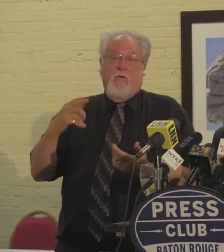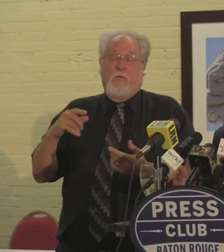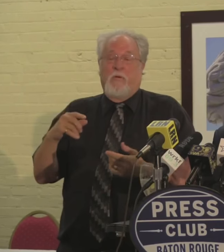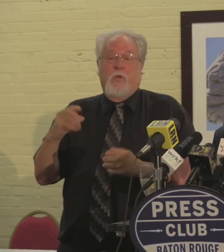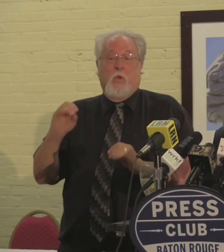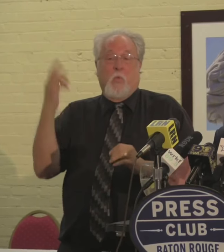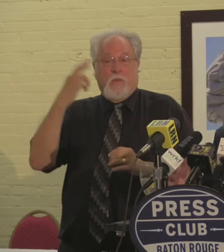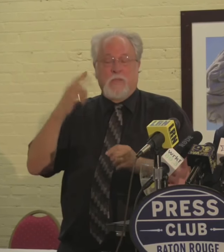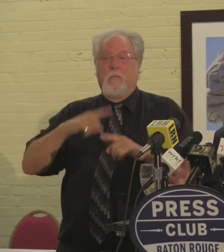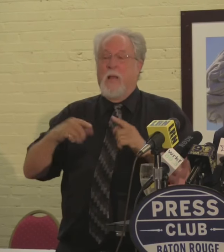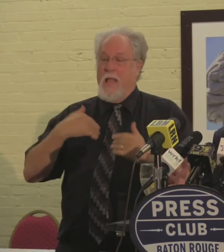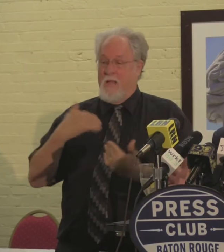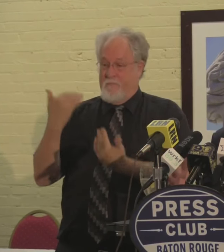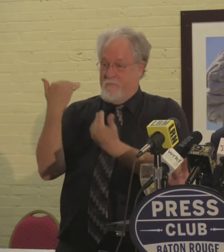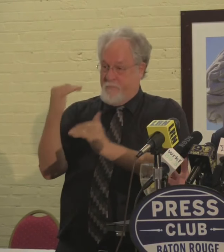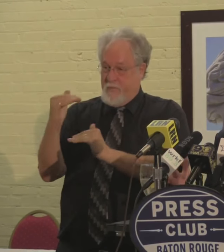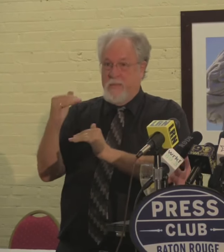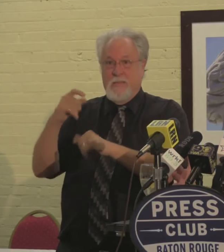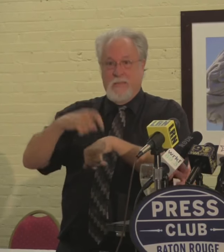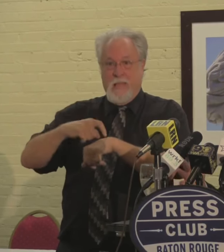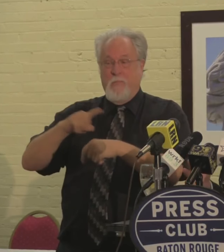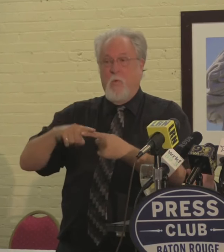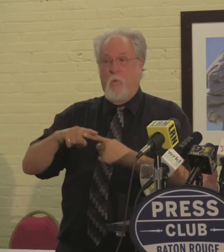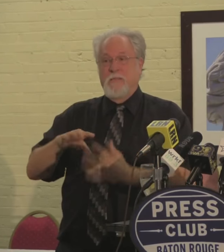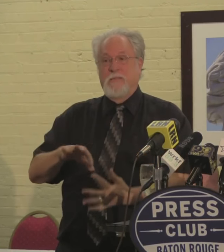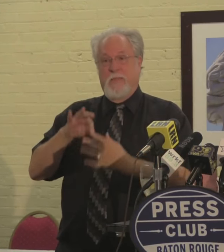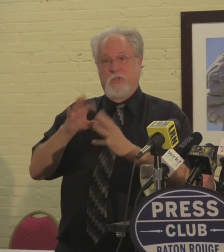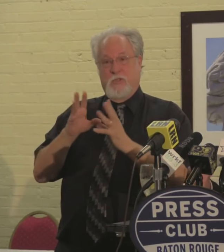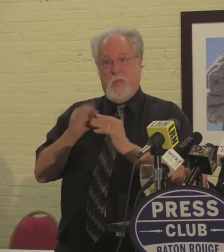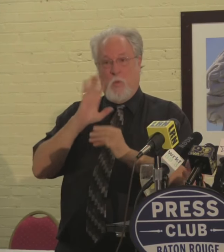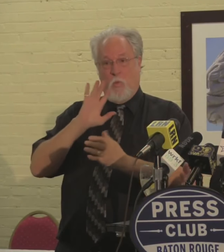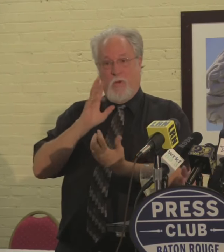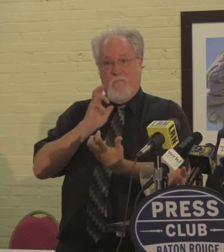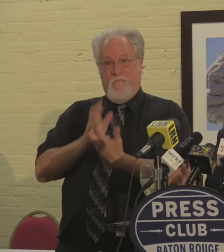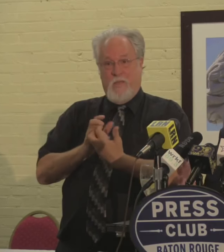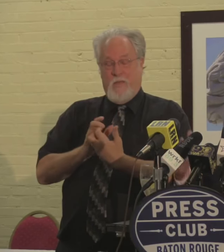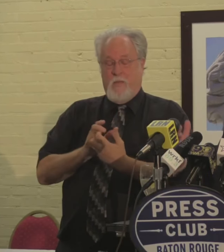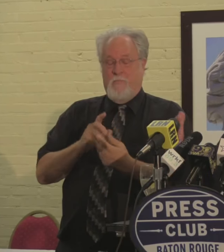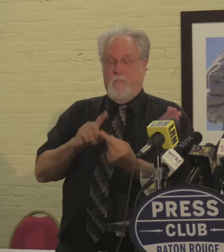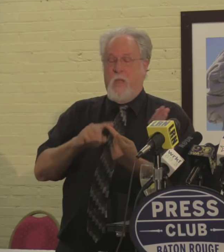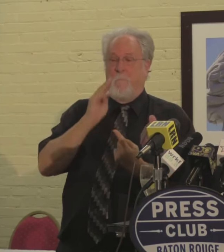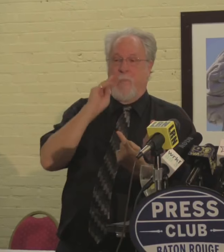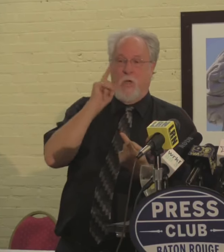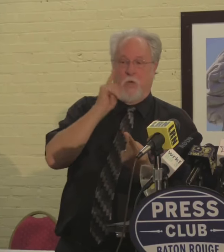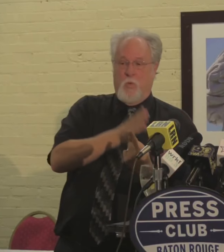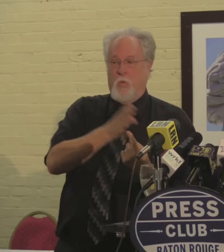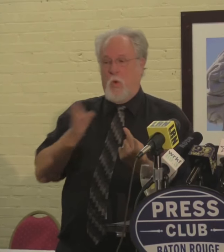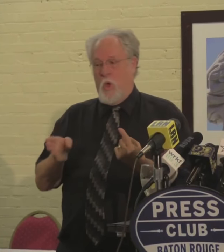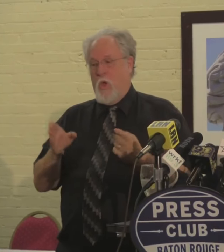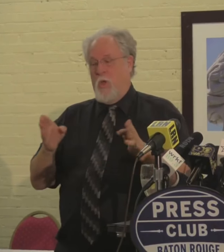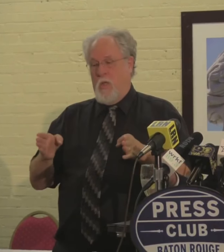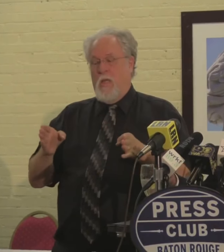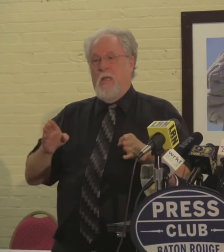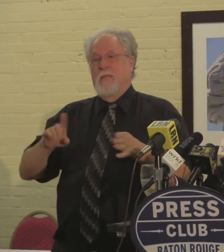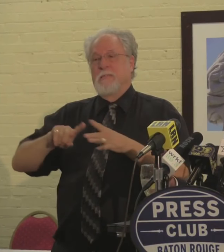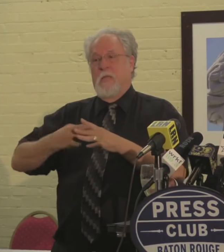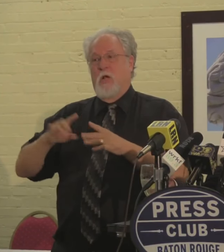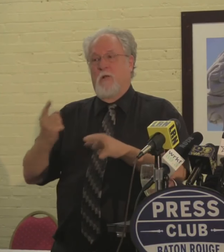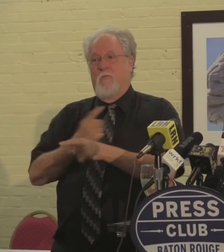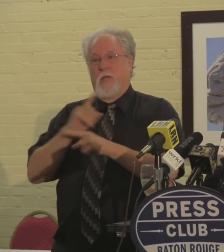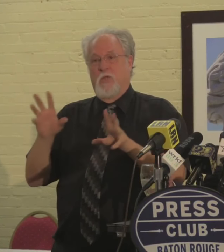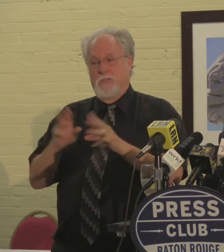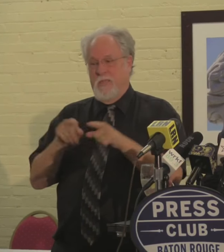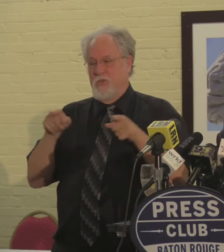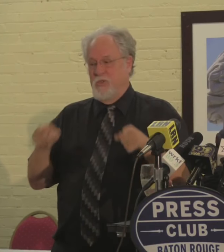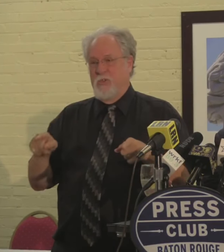certain window when the special session would fit. It falls between Mardi Gras and the start of the regular session,